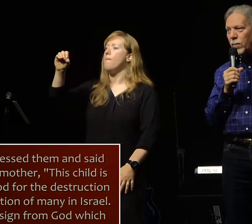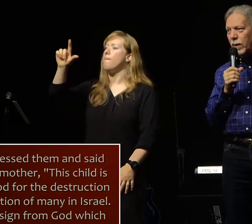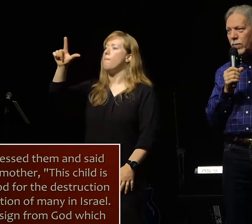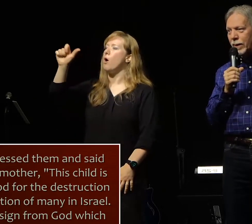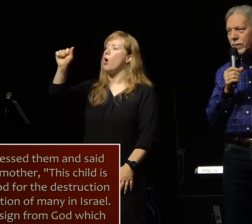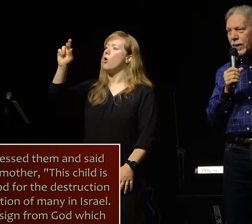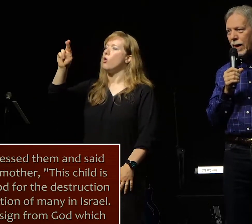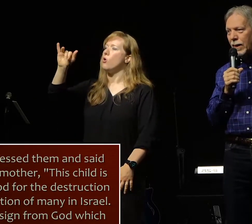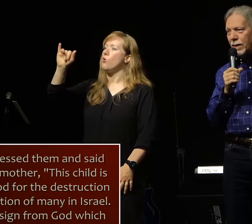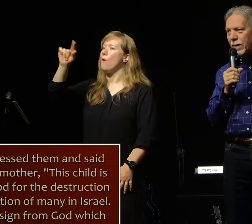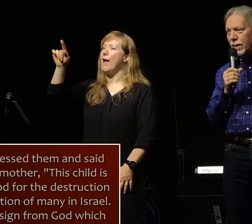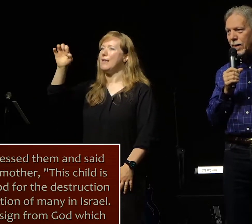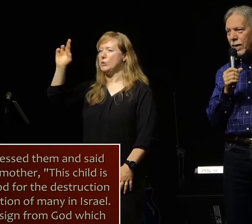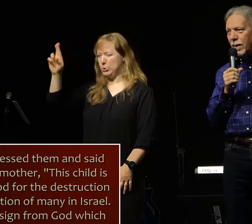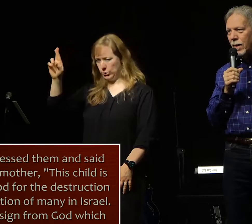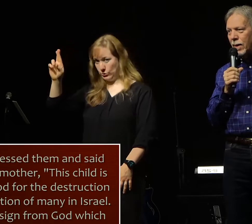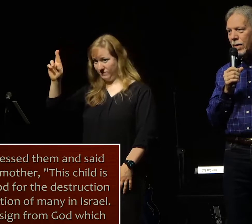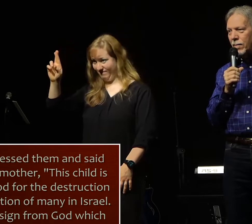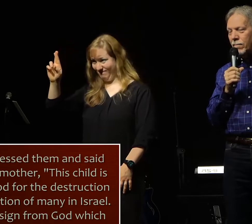know what I mean when I say that?